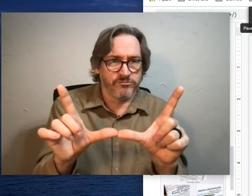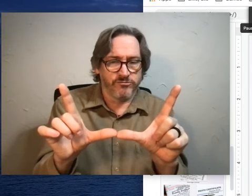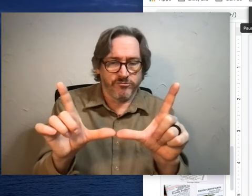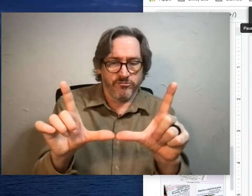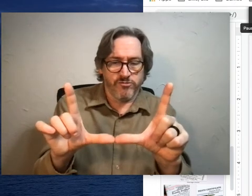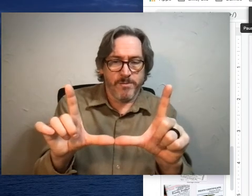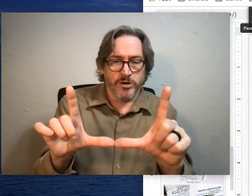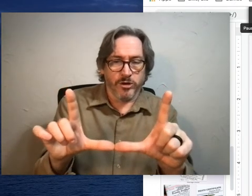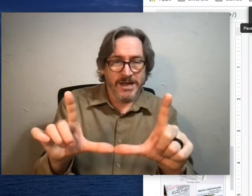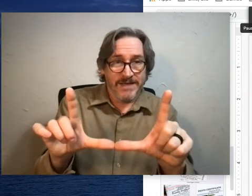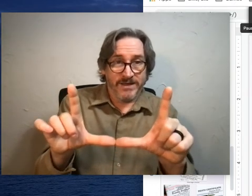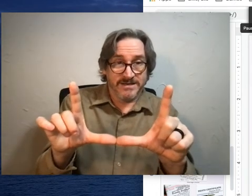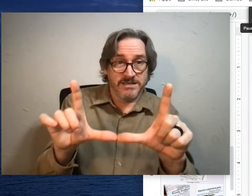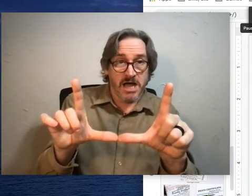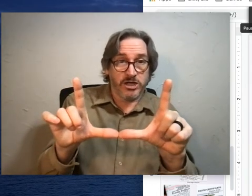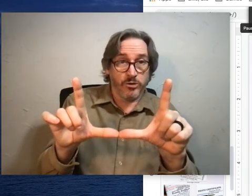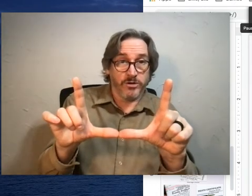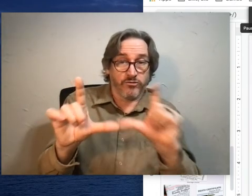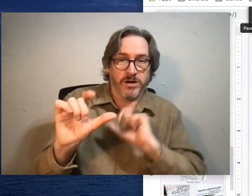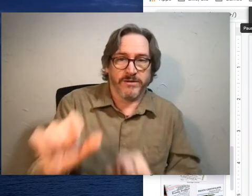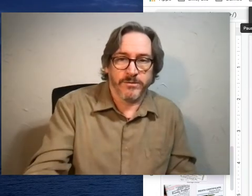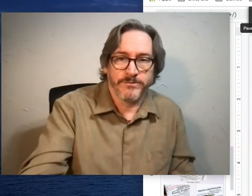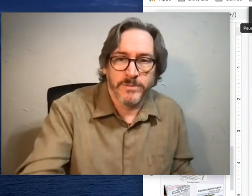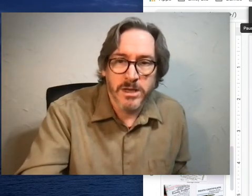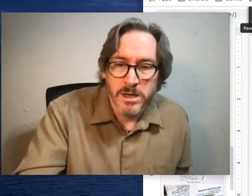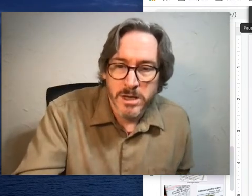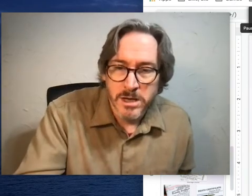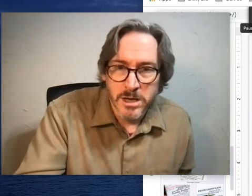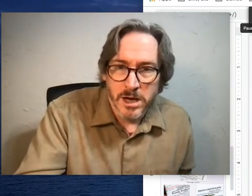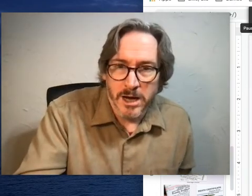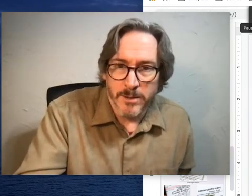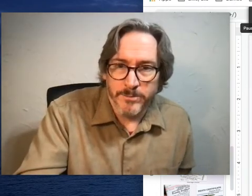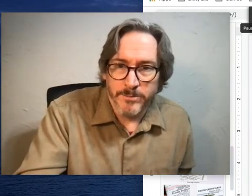just remember you're looking at the document right there.